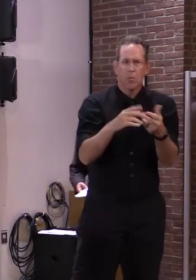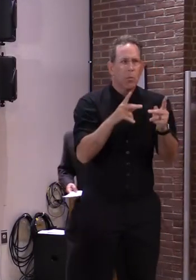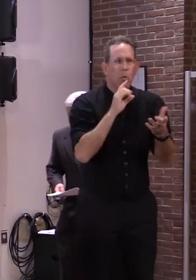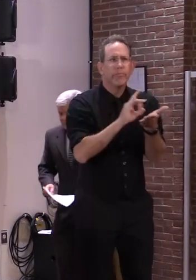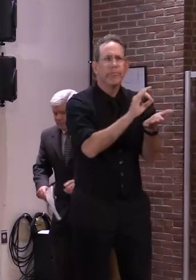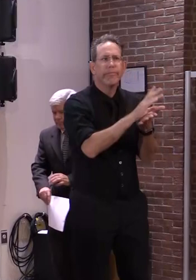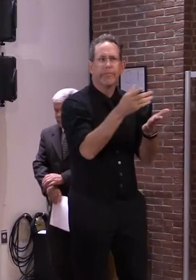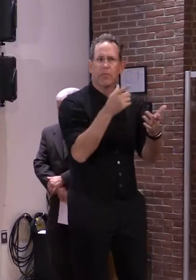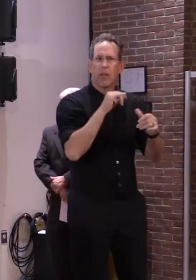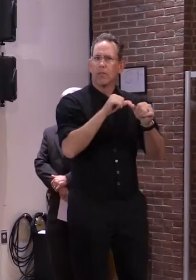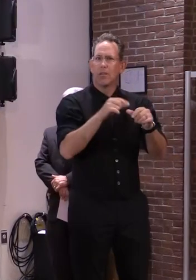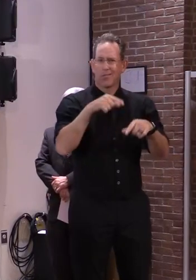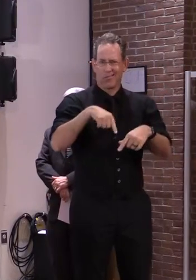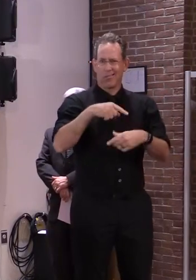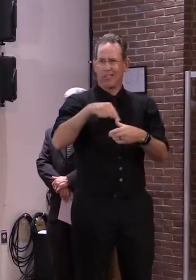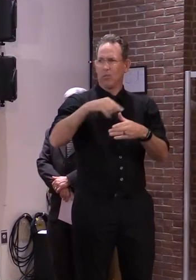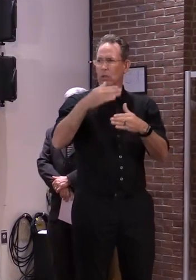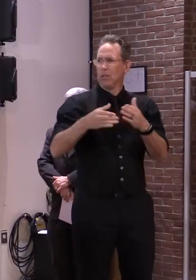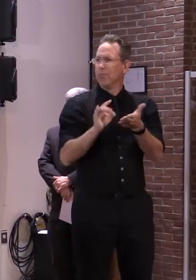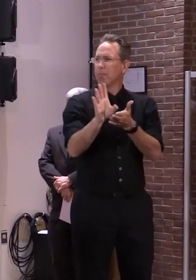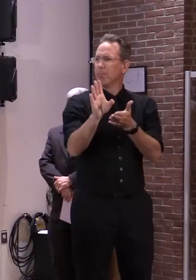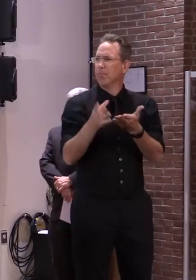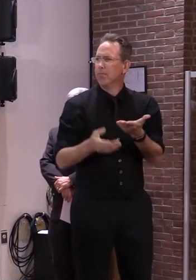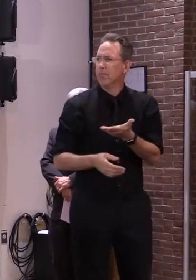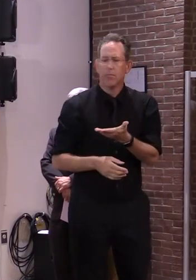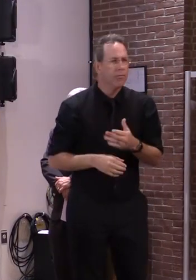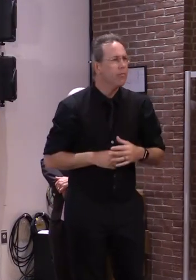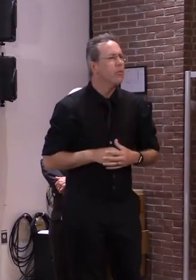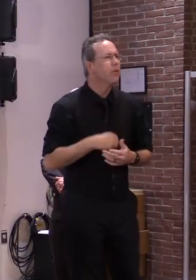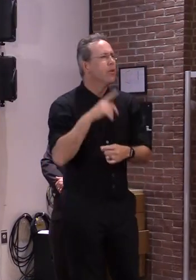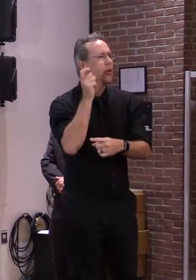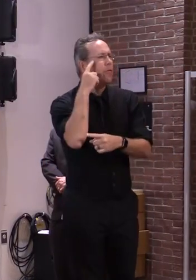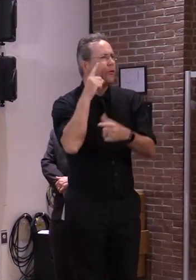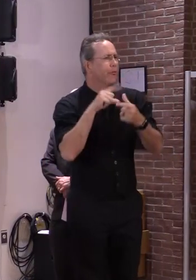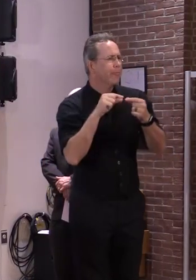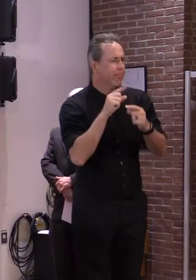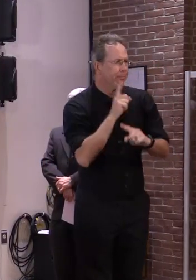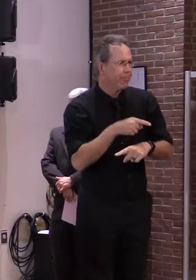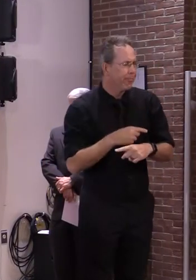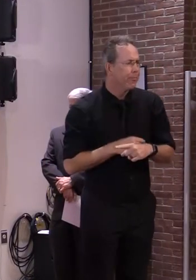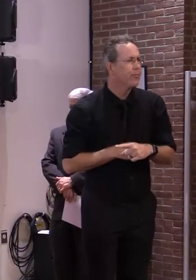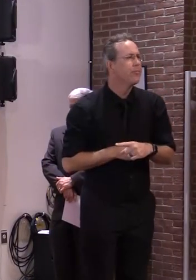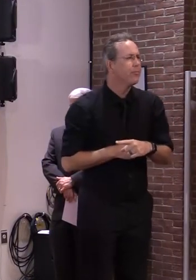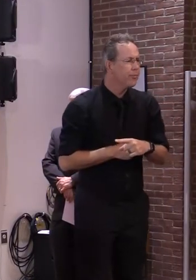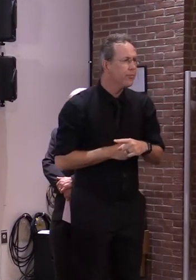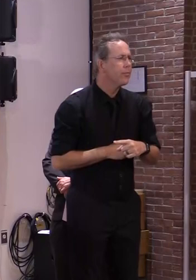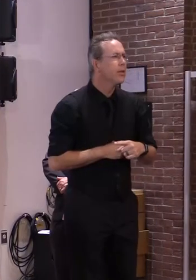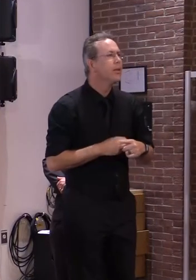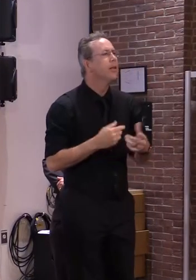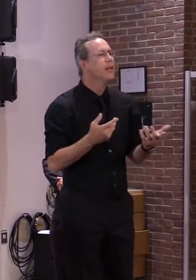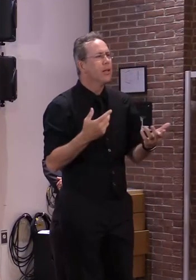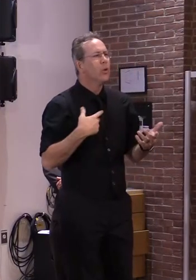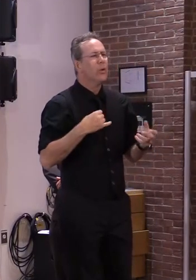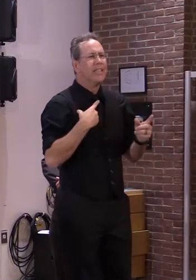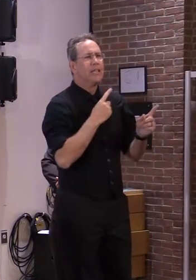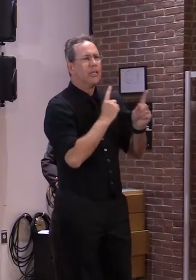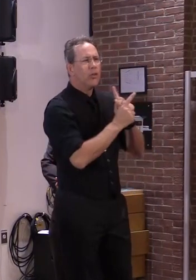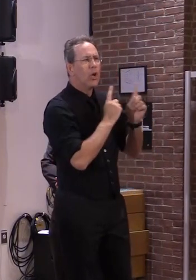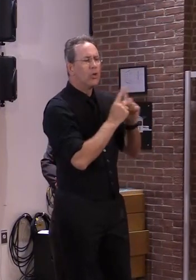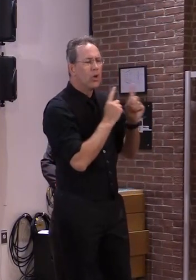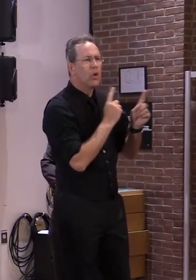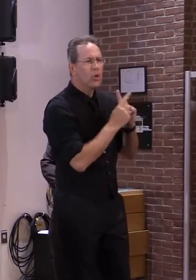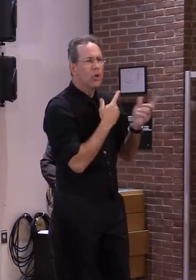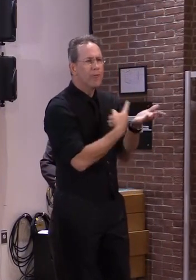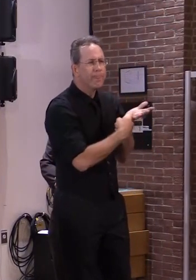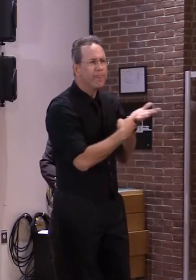Again, this, in some respects, we've been talking about going back to something that